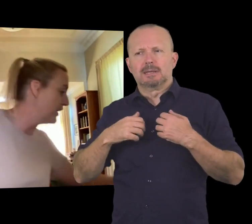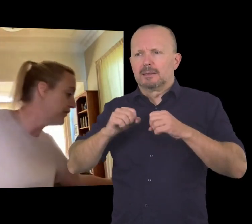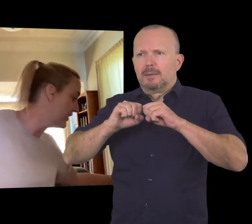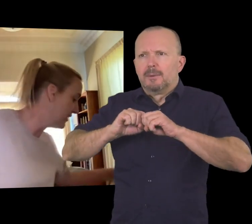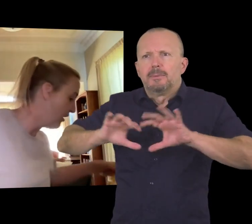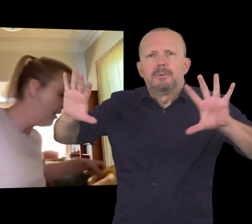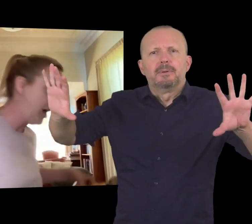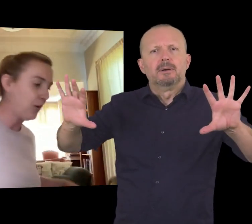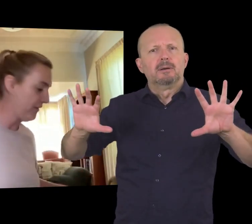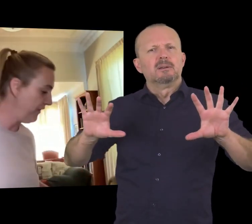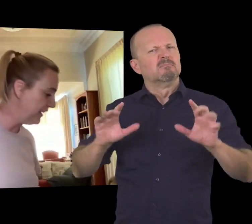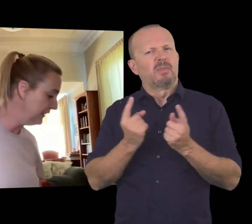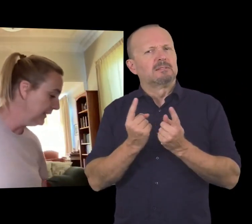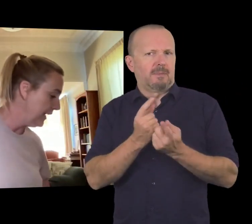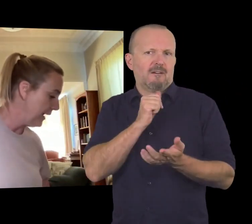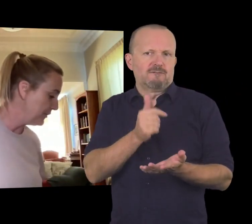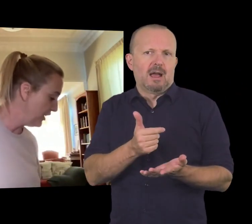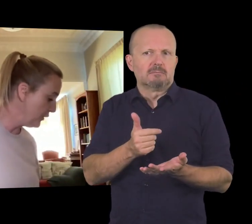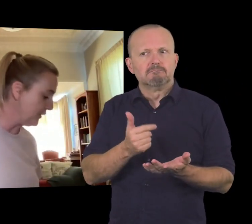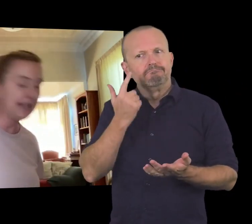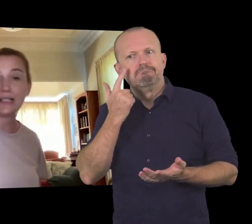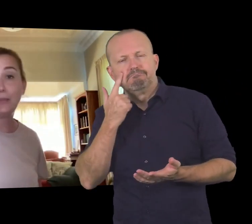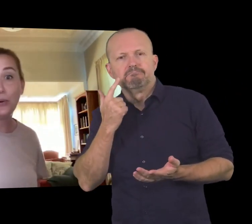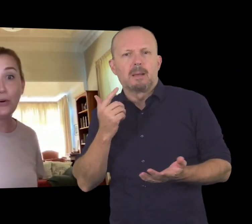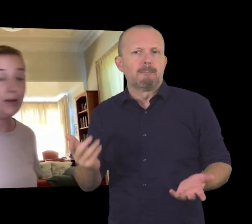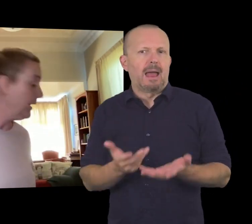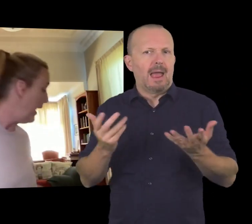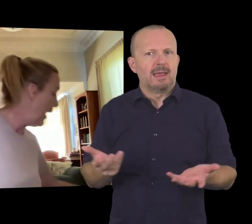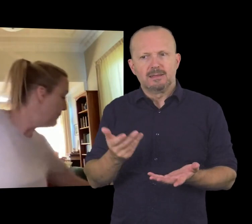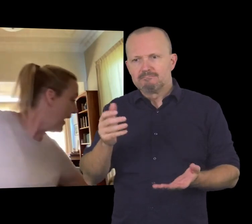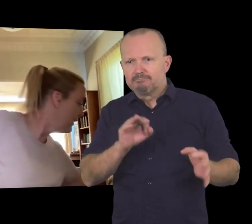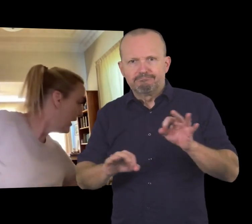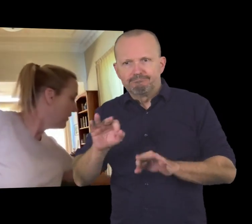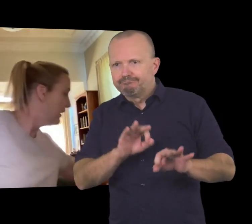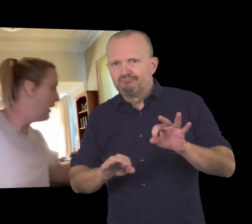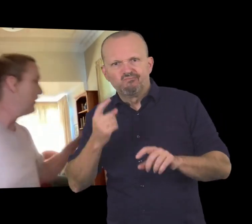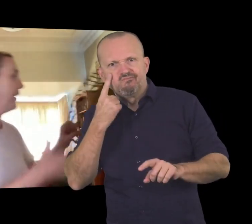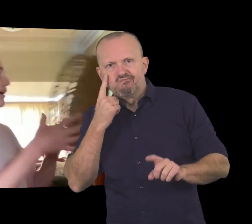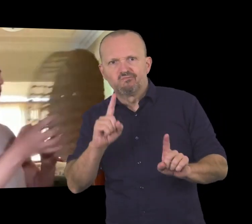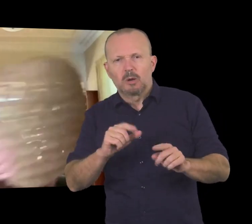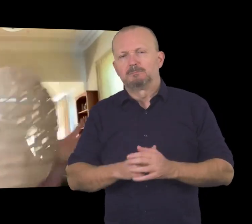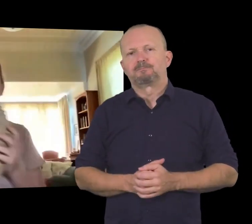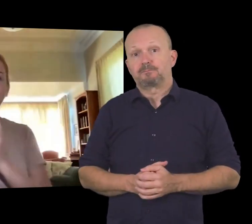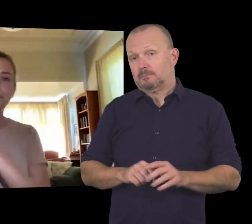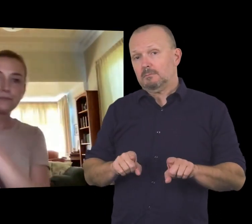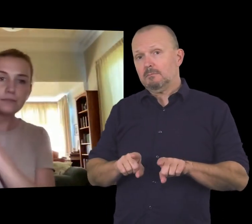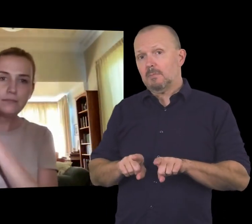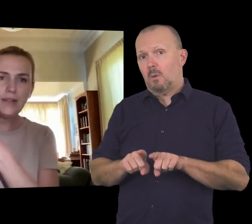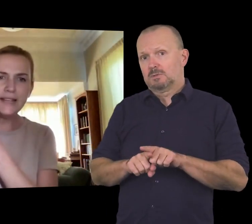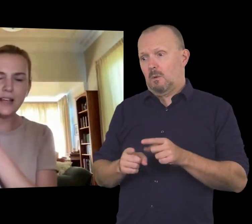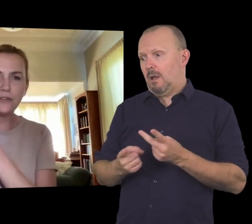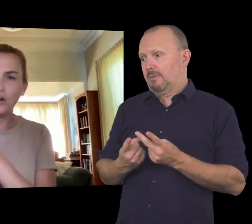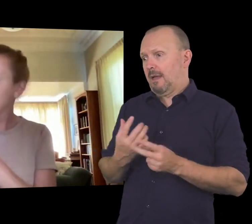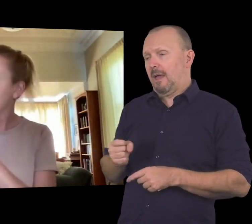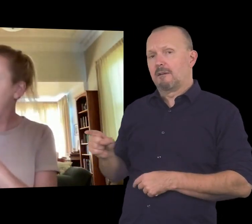all those kind of things are quite fun to use and explore. And the other thing that I have here